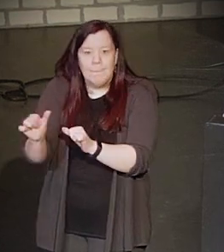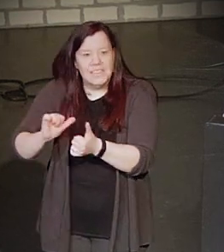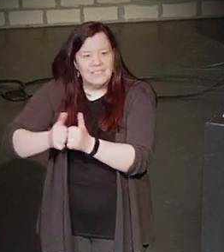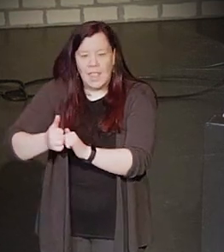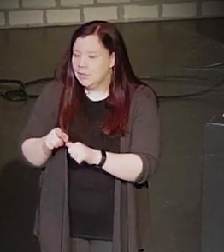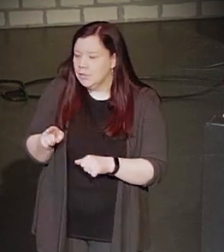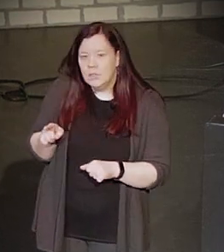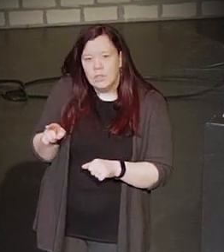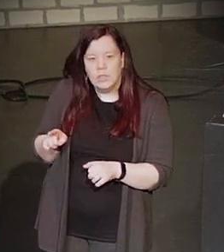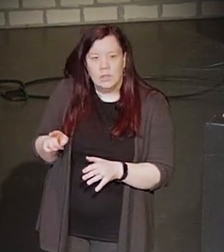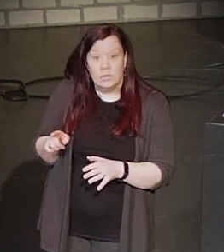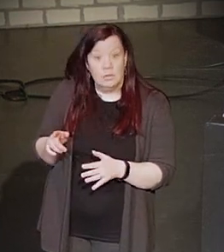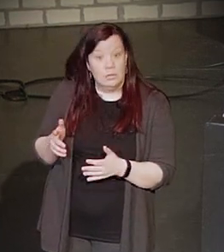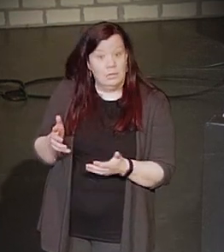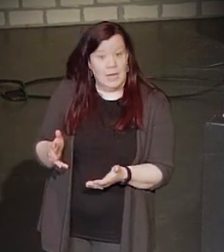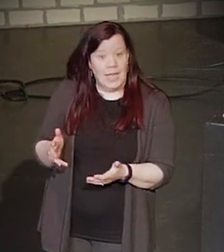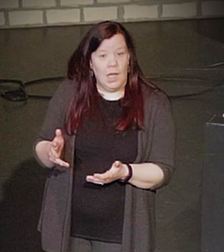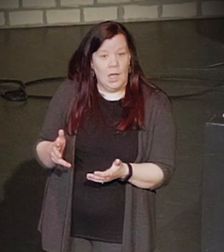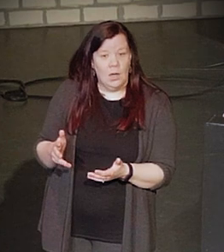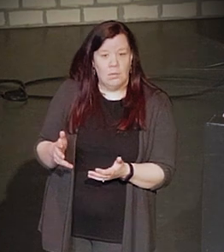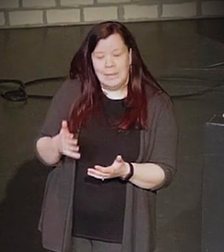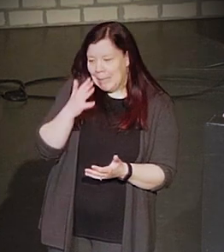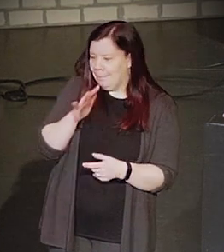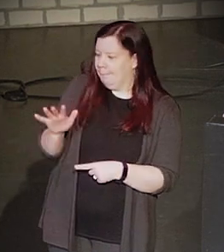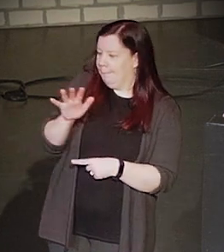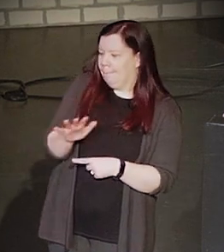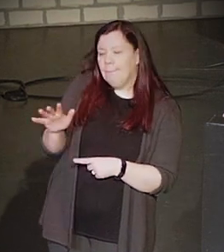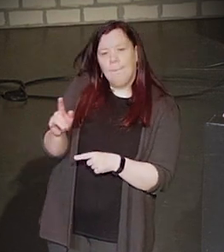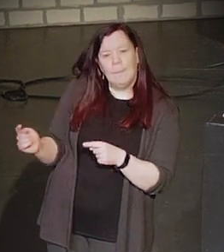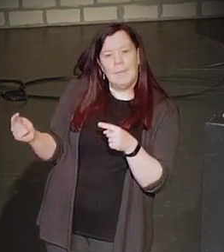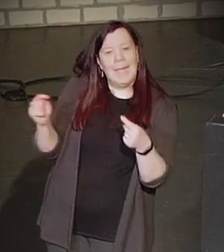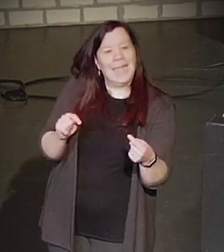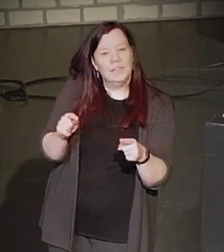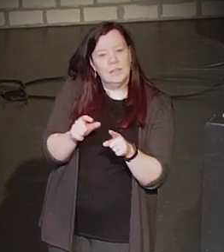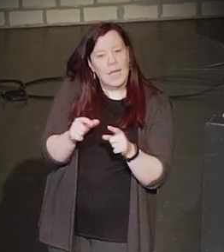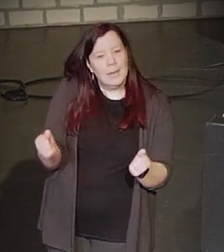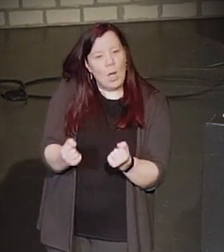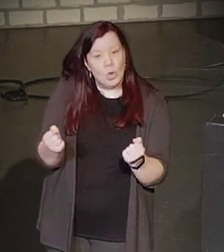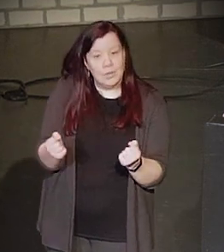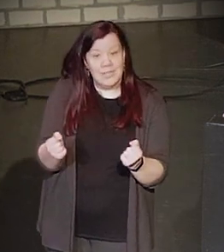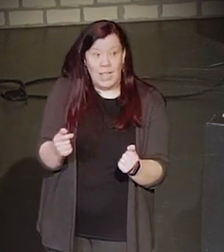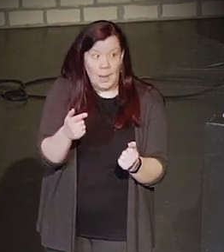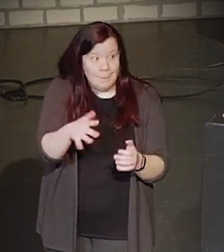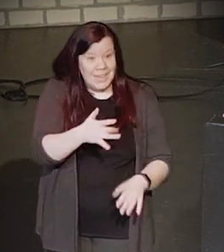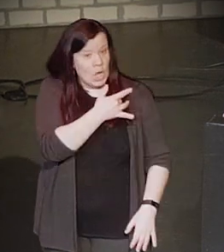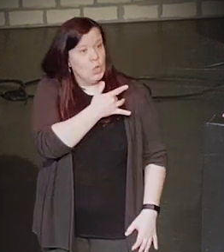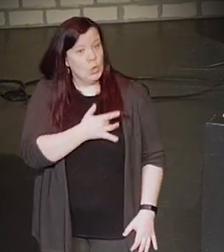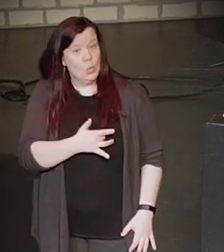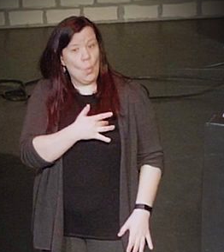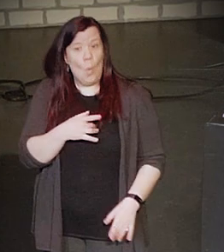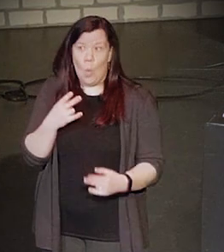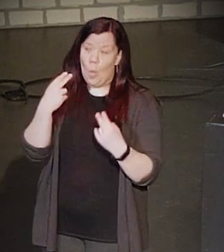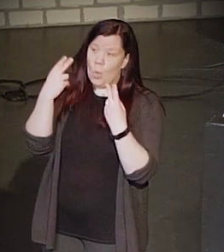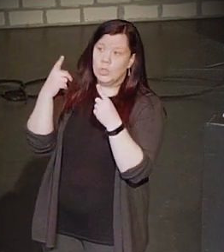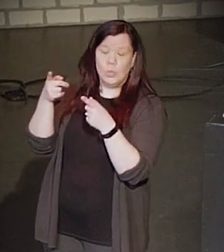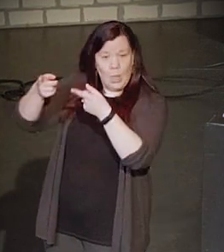friend now acts against the democracy, you have sworn by the gods that you